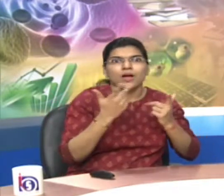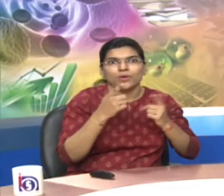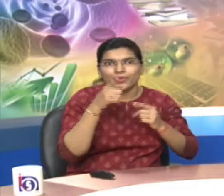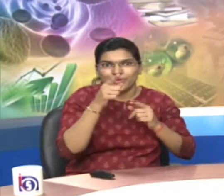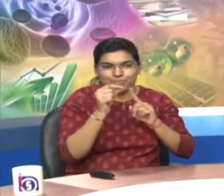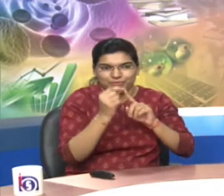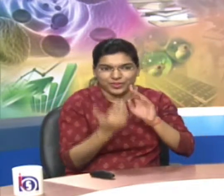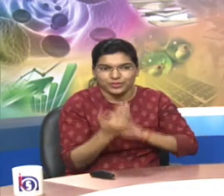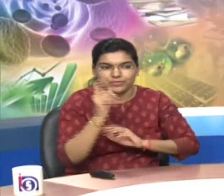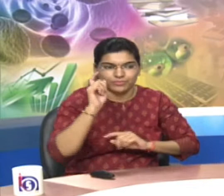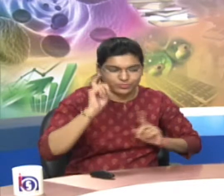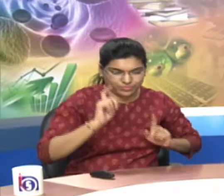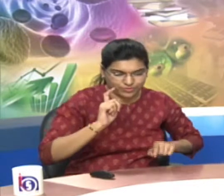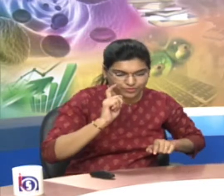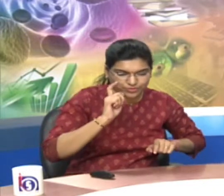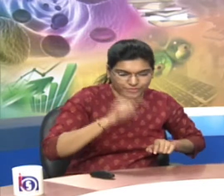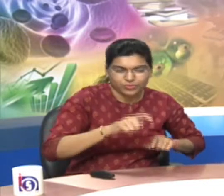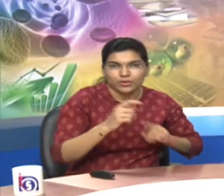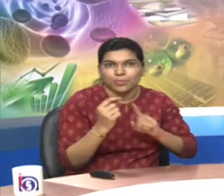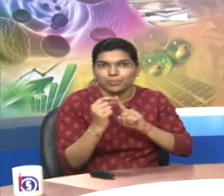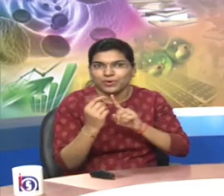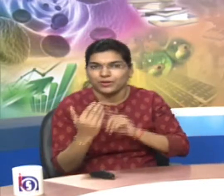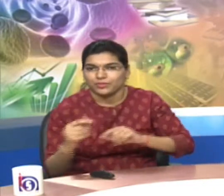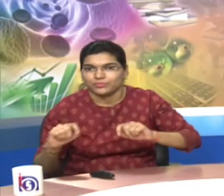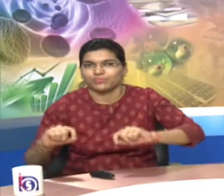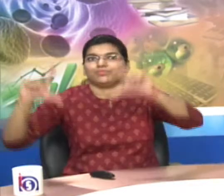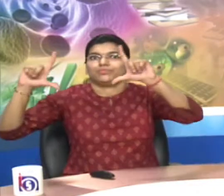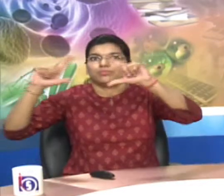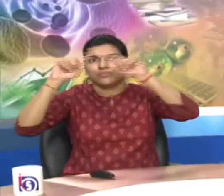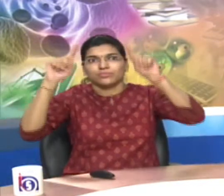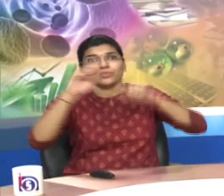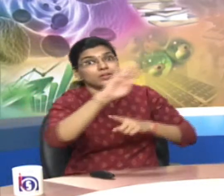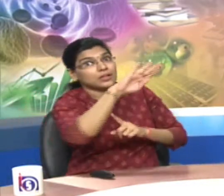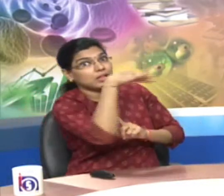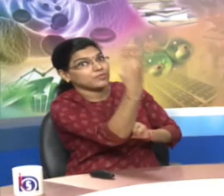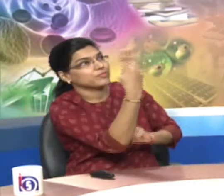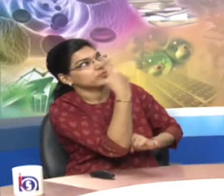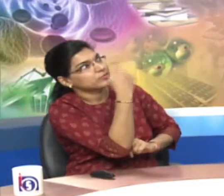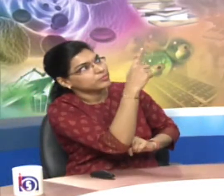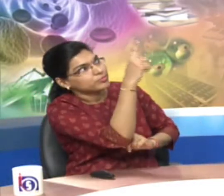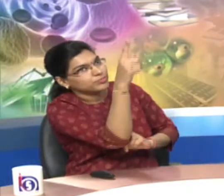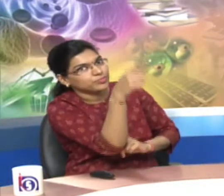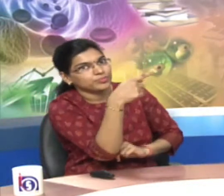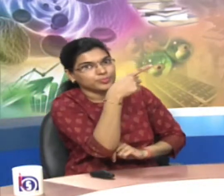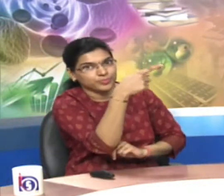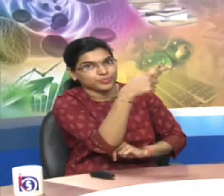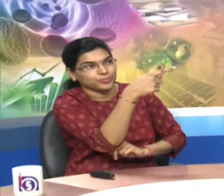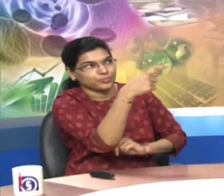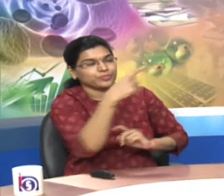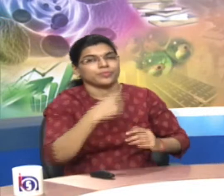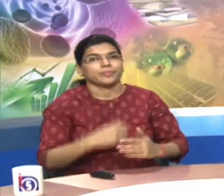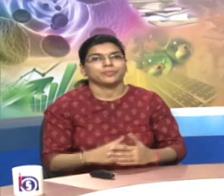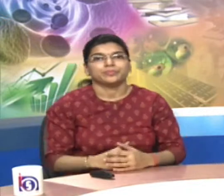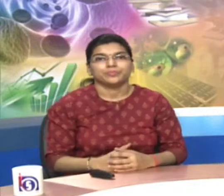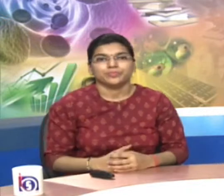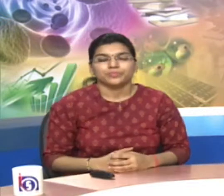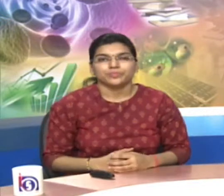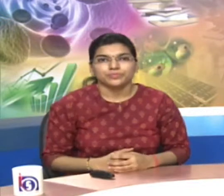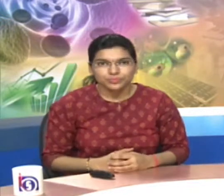explained you about the print option. When you have to take print, first of all you